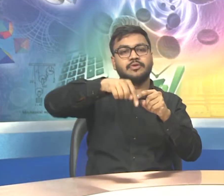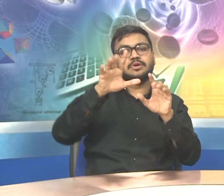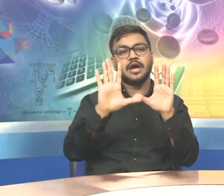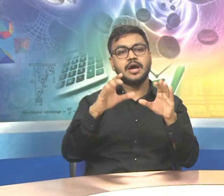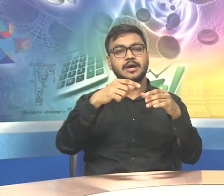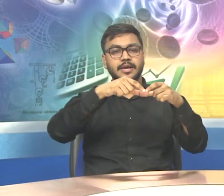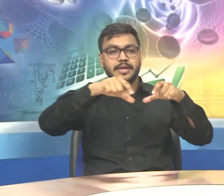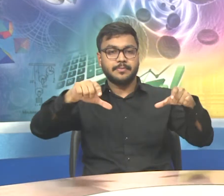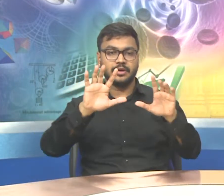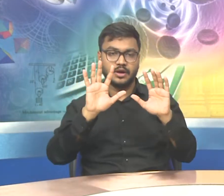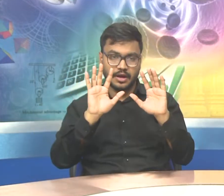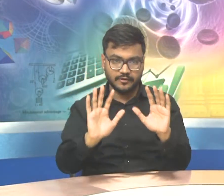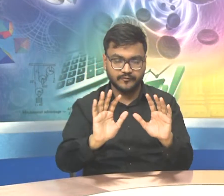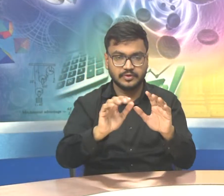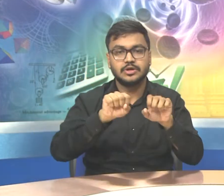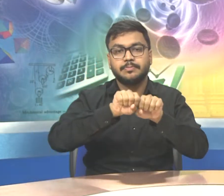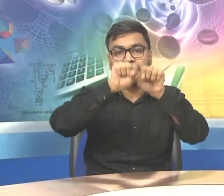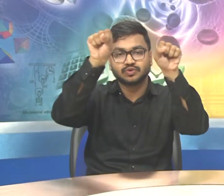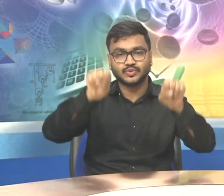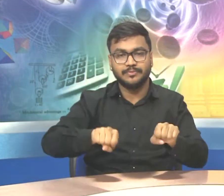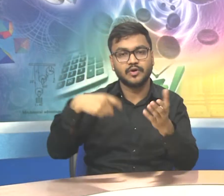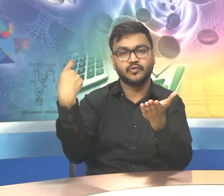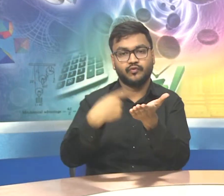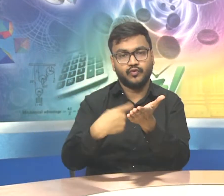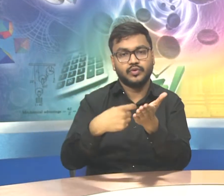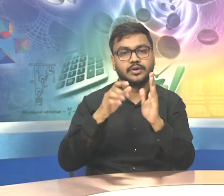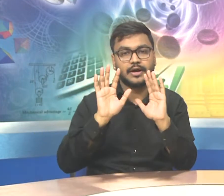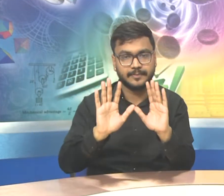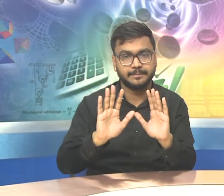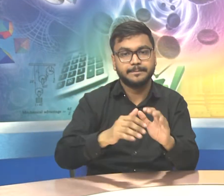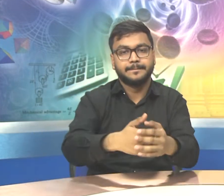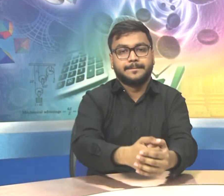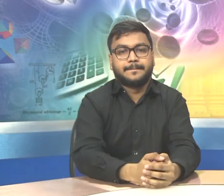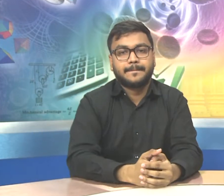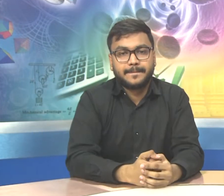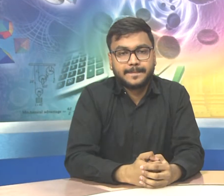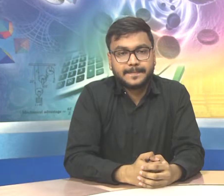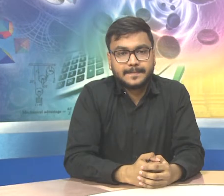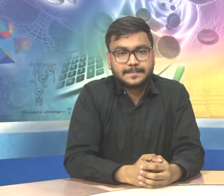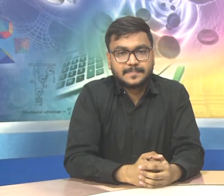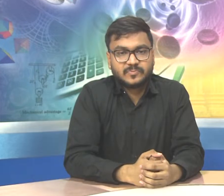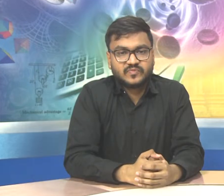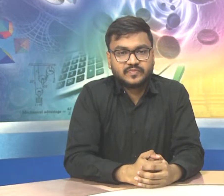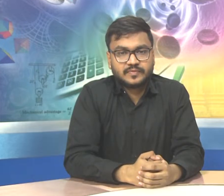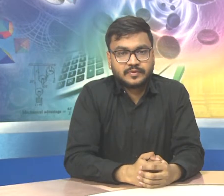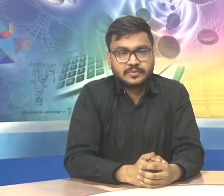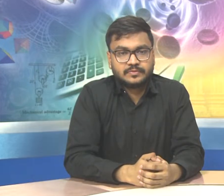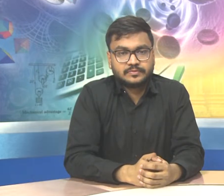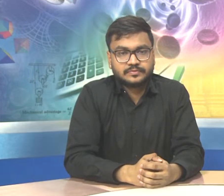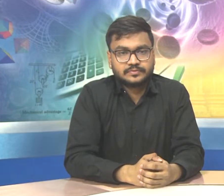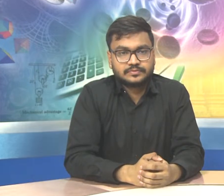the elector gives them numbers according to his or her appearance.